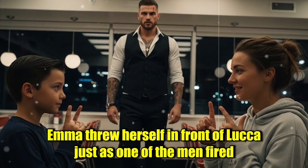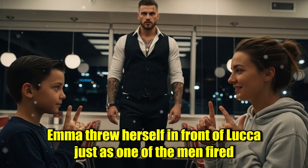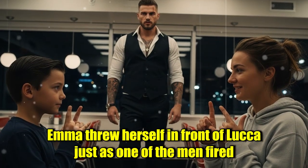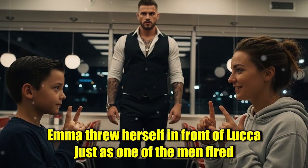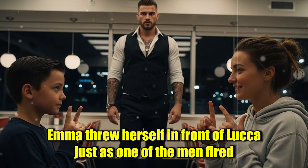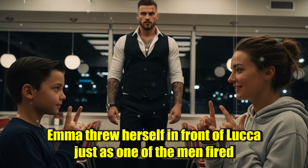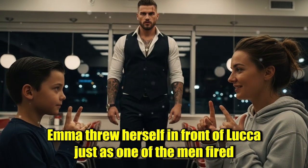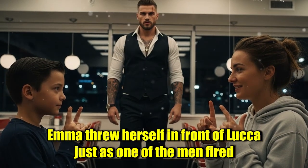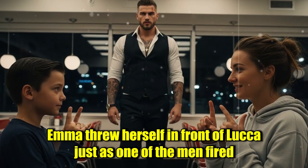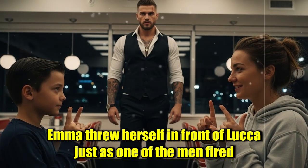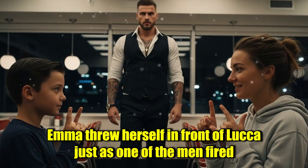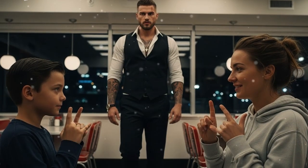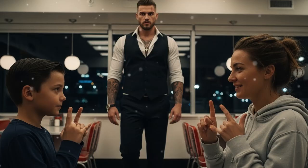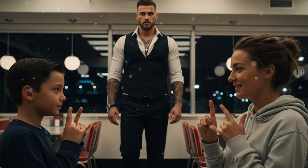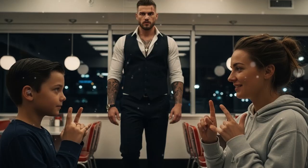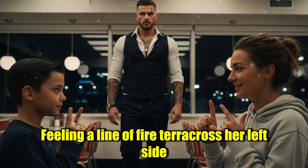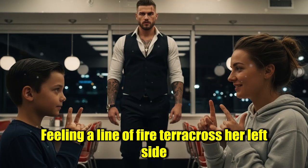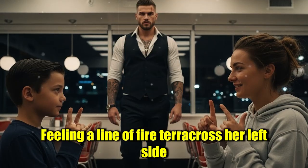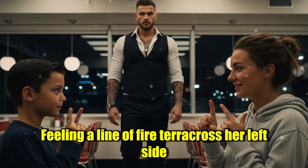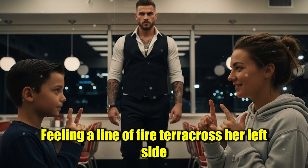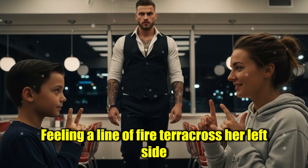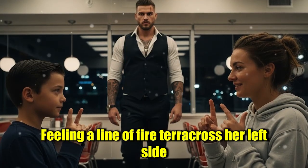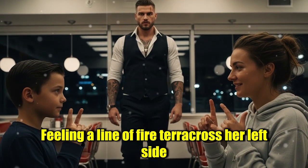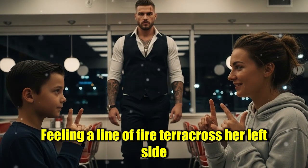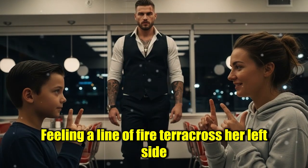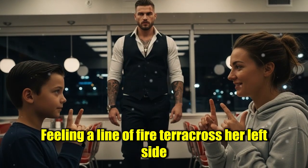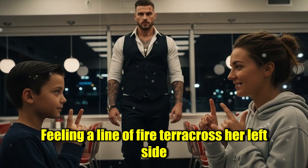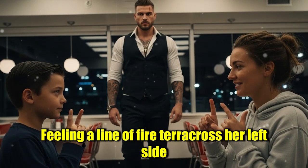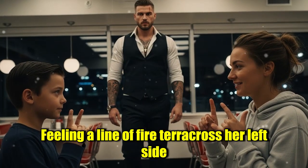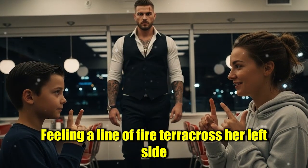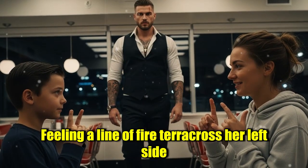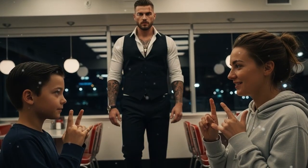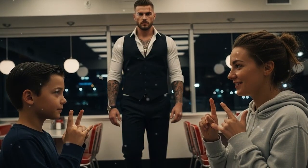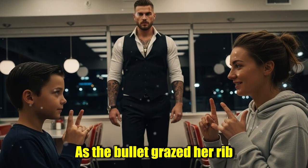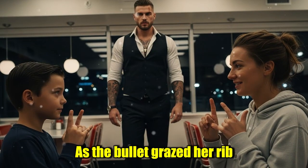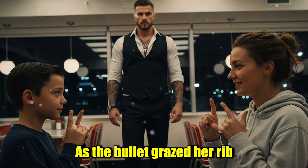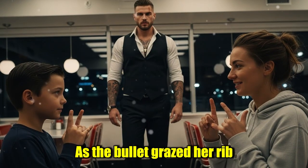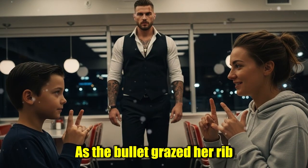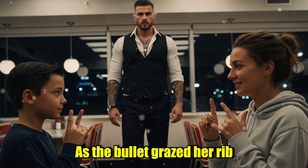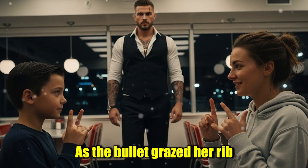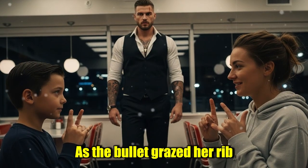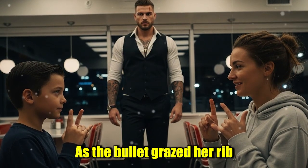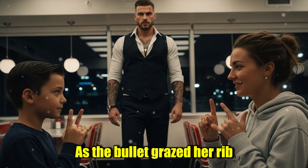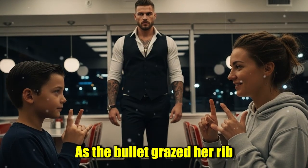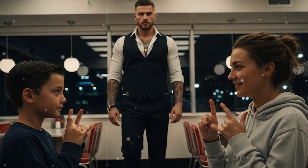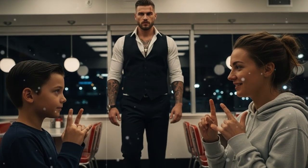Luca just as one of the men fired, feeling a line of fire tear across her left side as the bullet grazed her ribs.